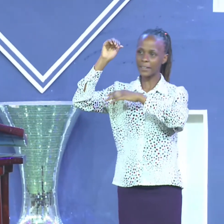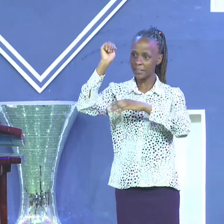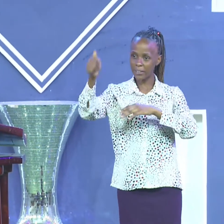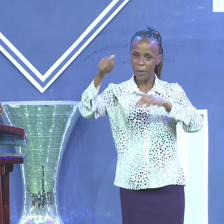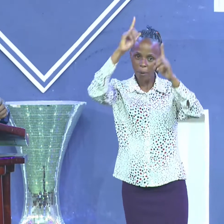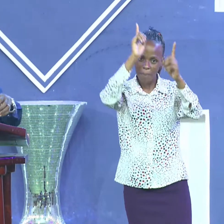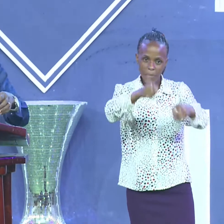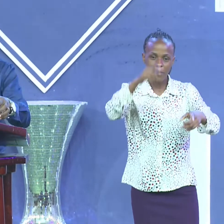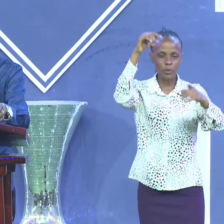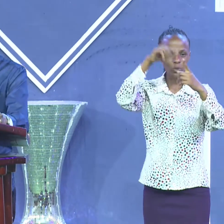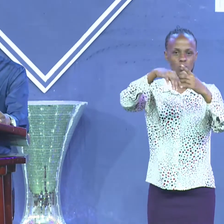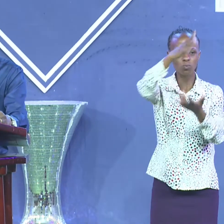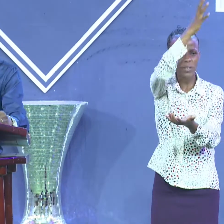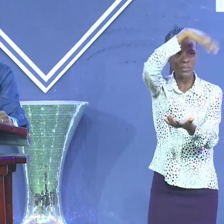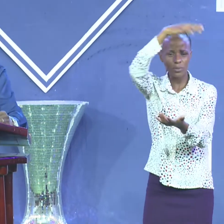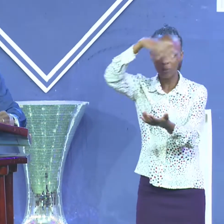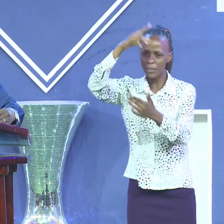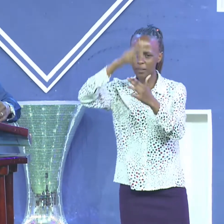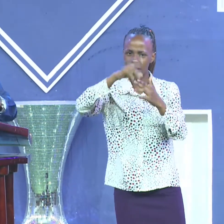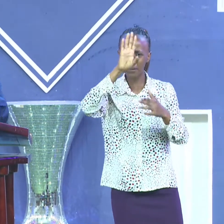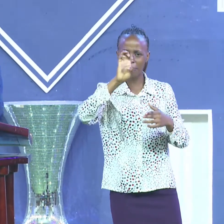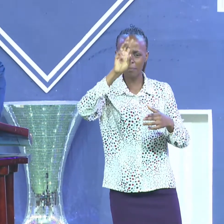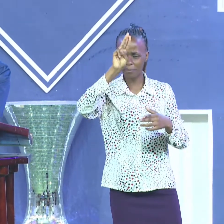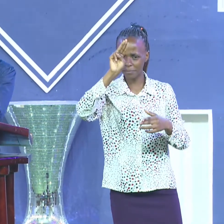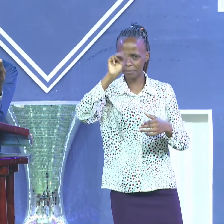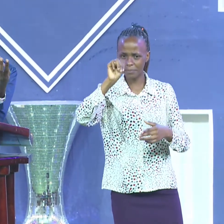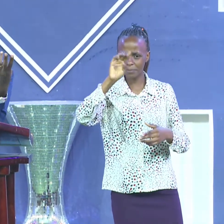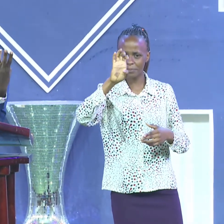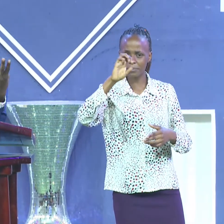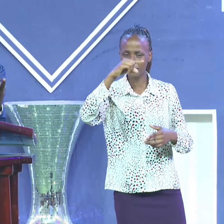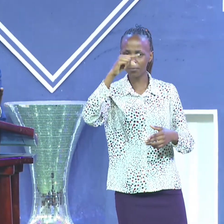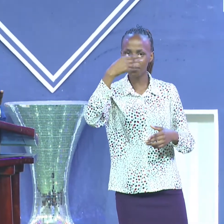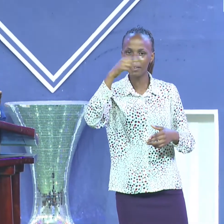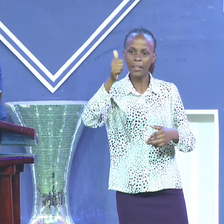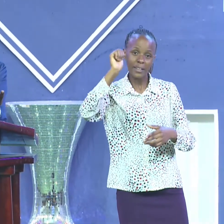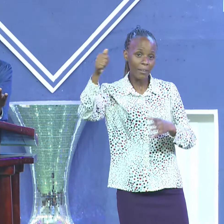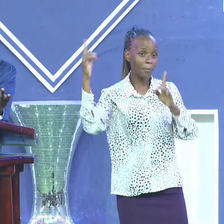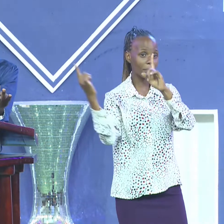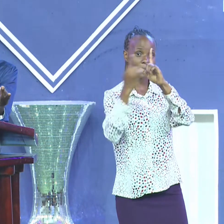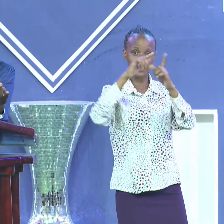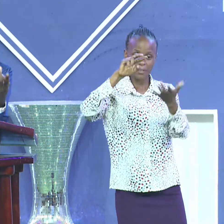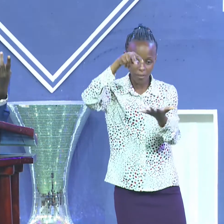eat. I went some time ago to Mega Standard Supermarket and I